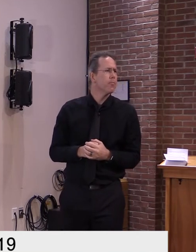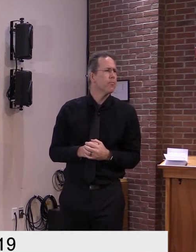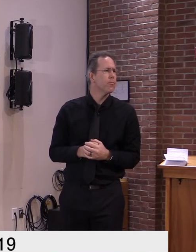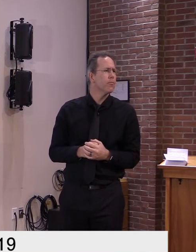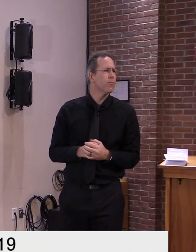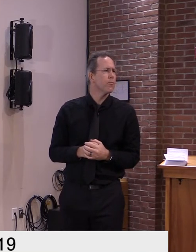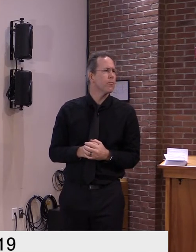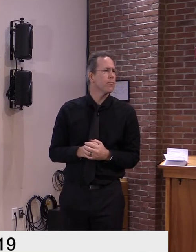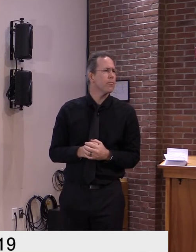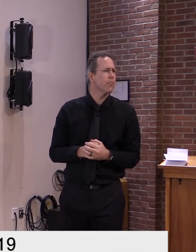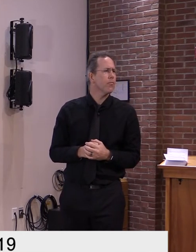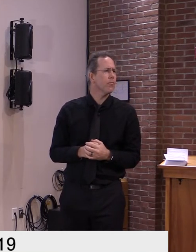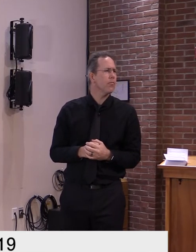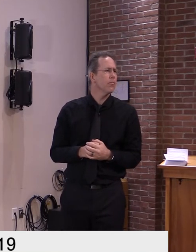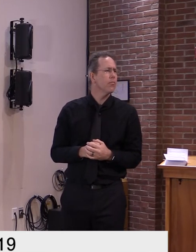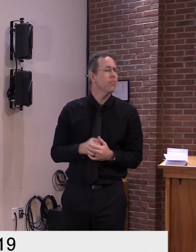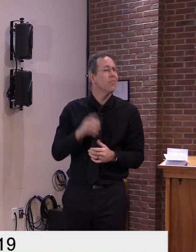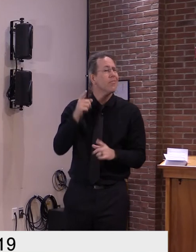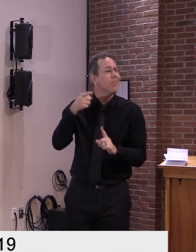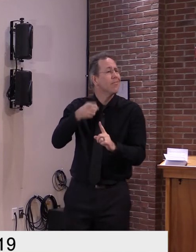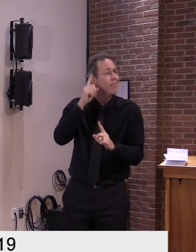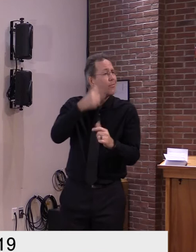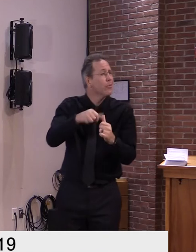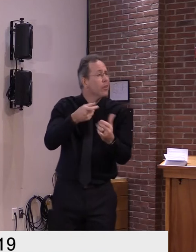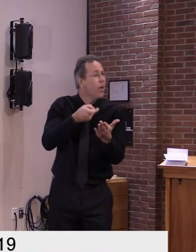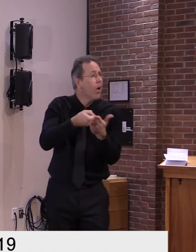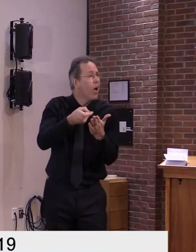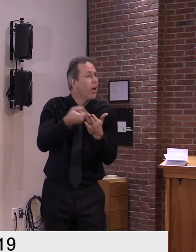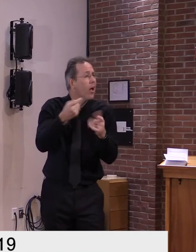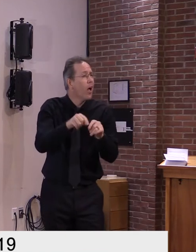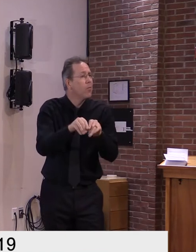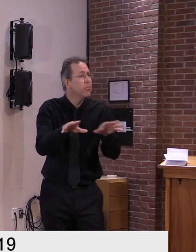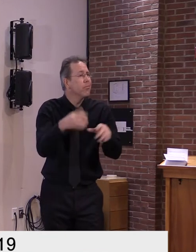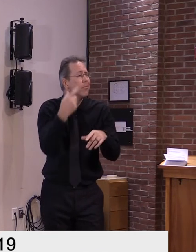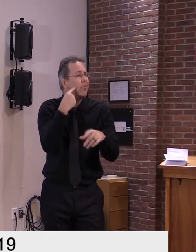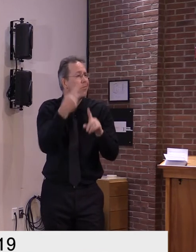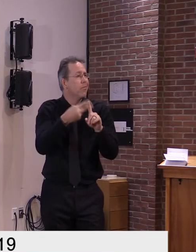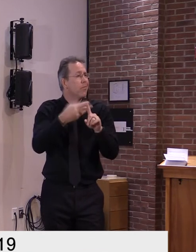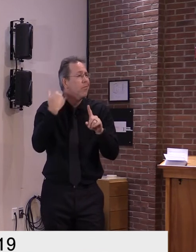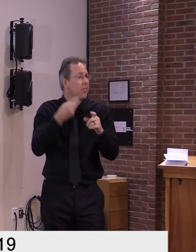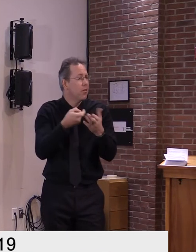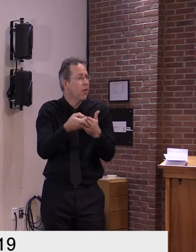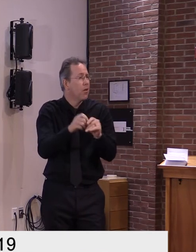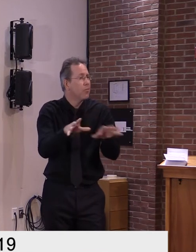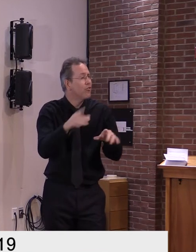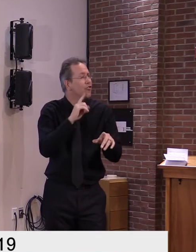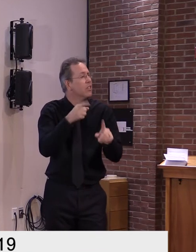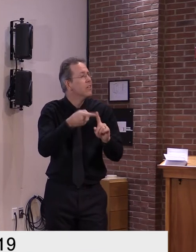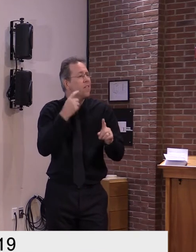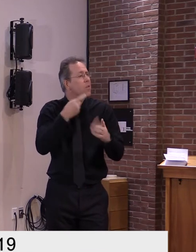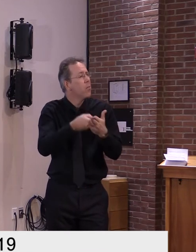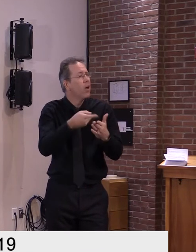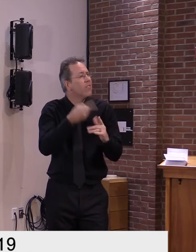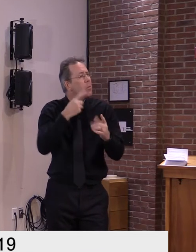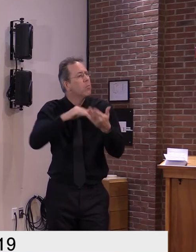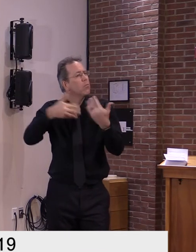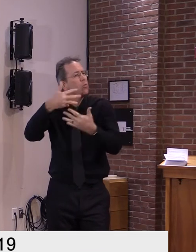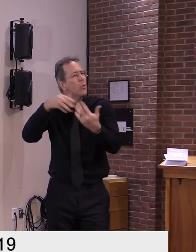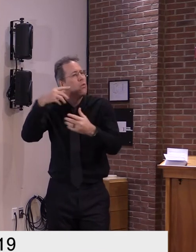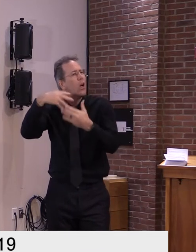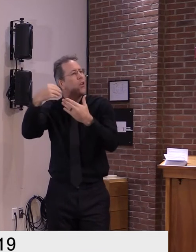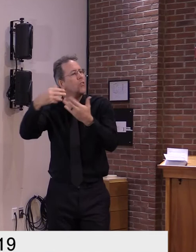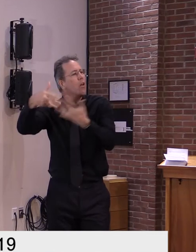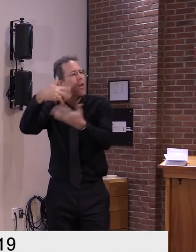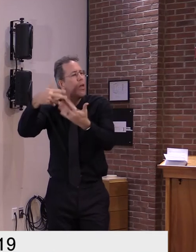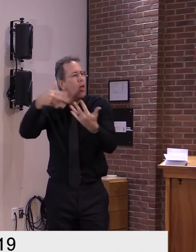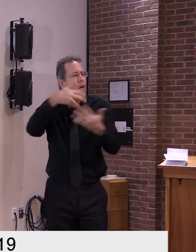the sports, not the actual sports themselves, that caused the spread. What is being done to reduce that effect with college athletics?